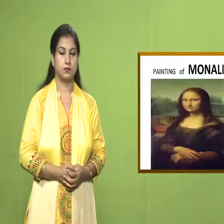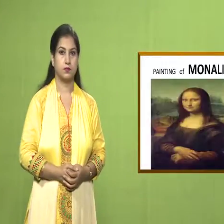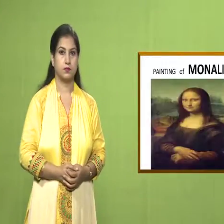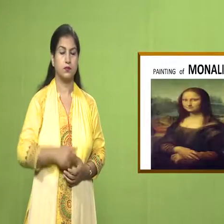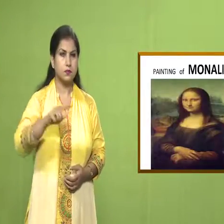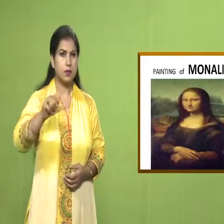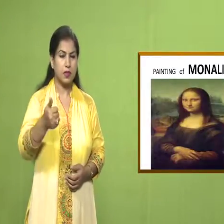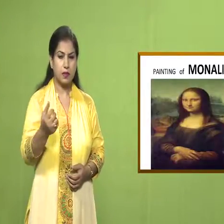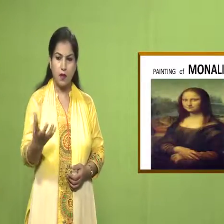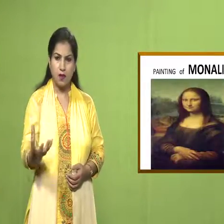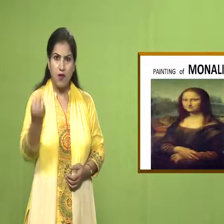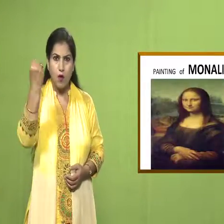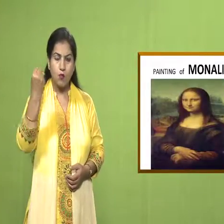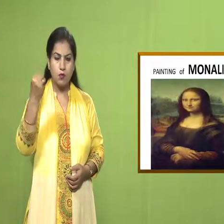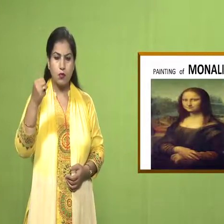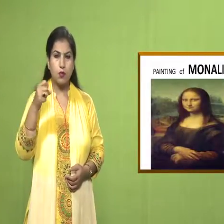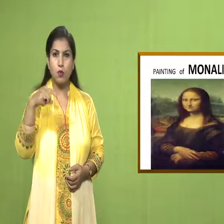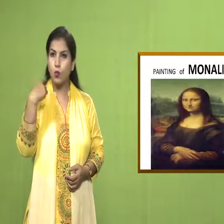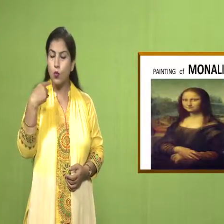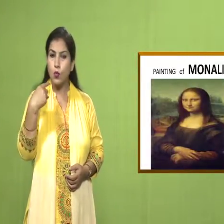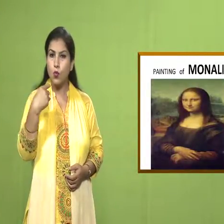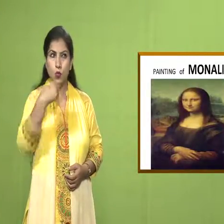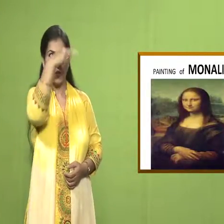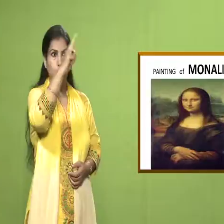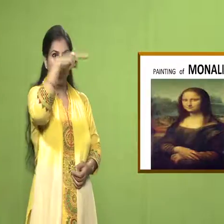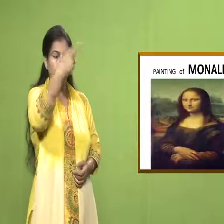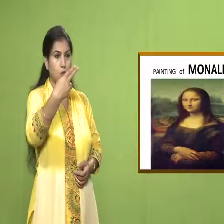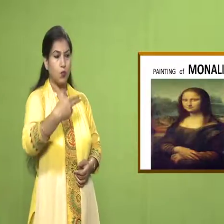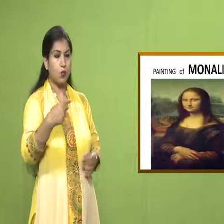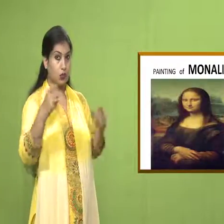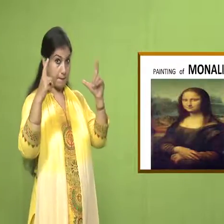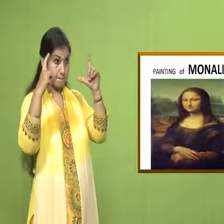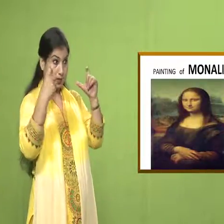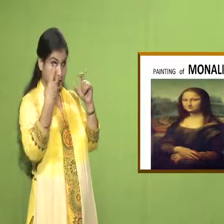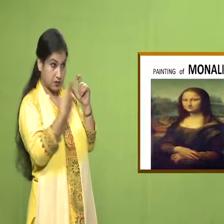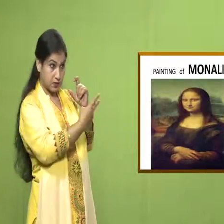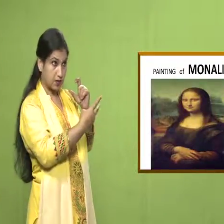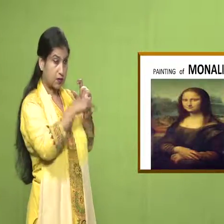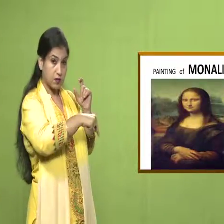Can you identify the artist of the painting that is showing on your screen right now?